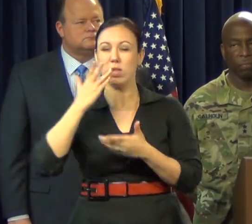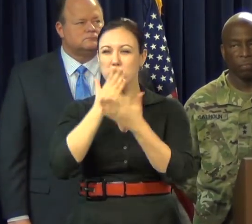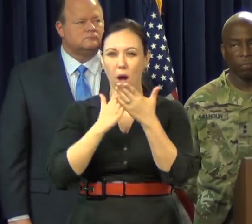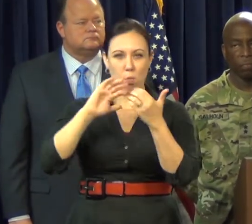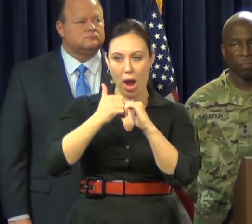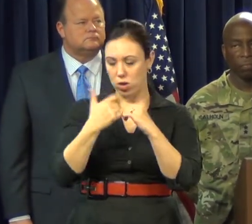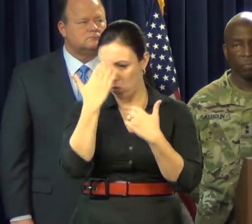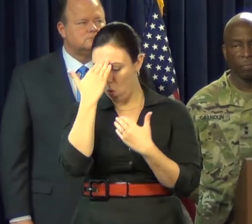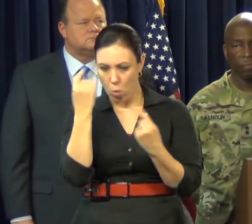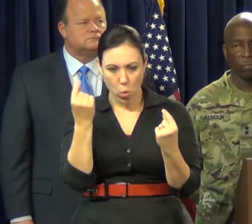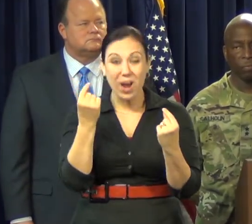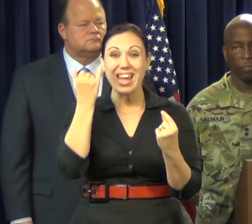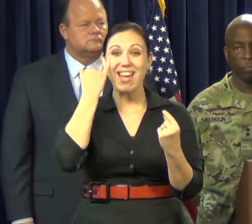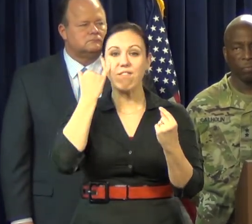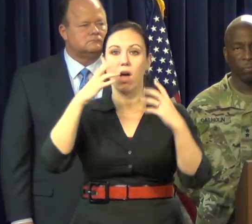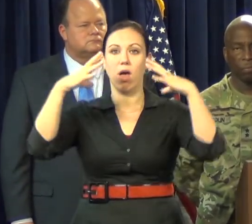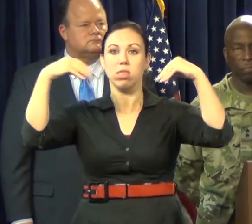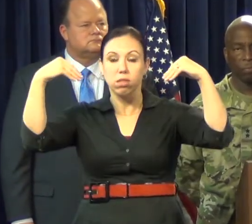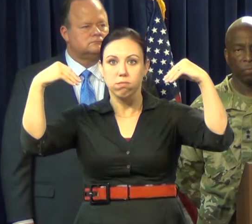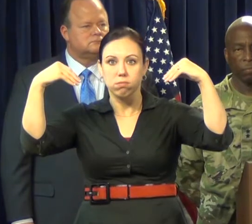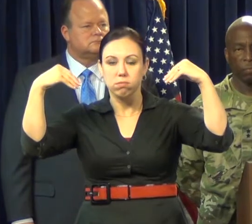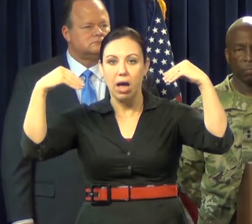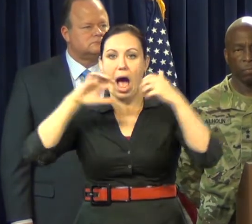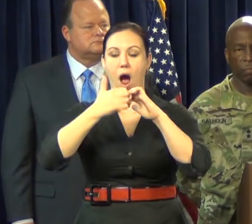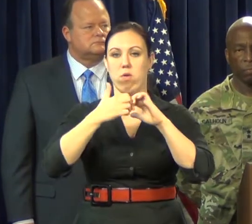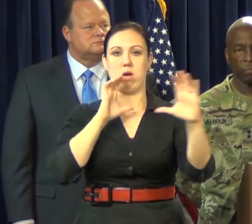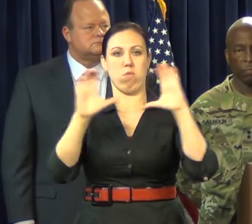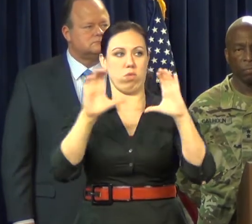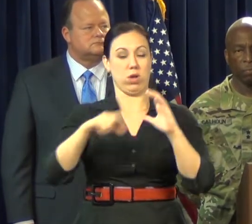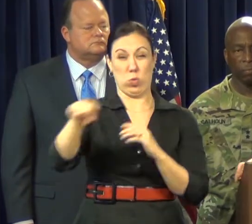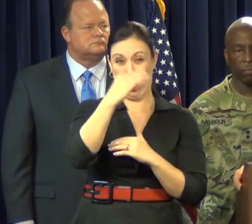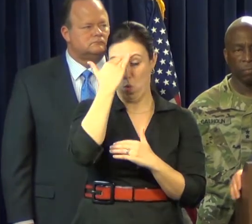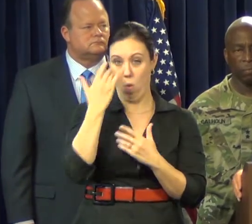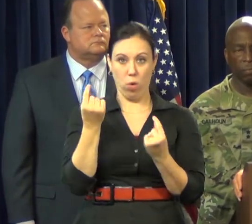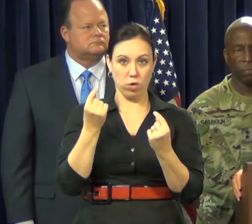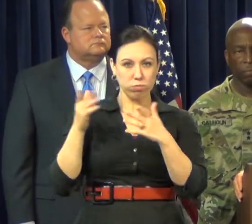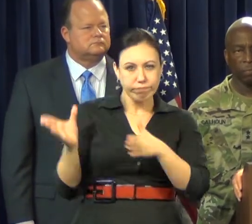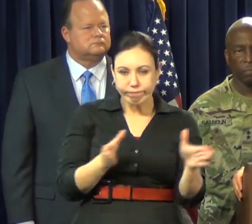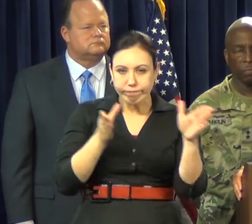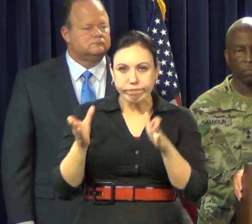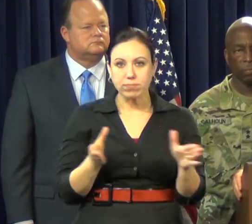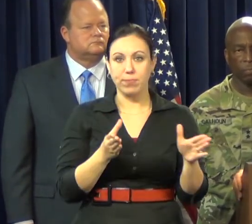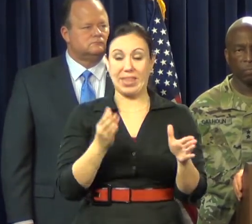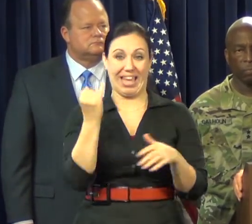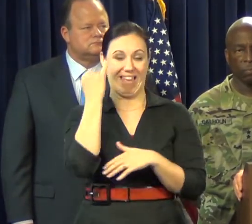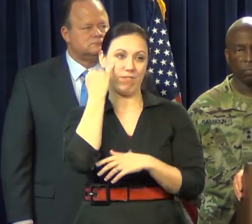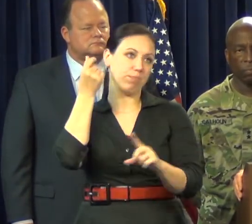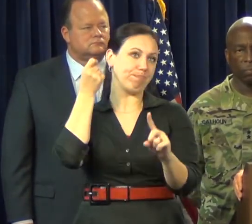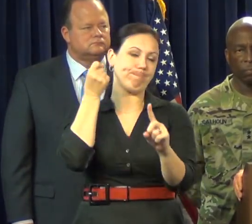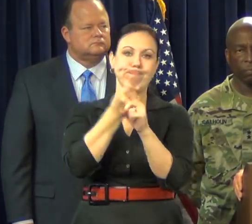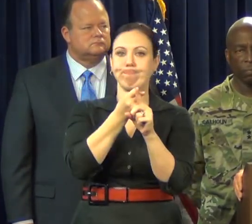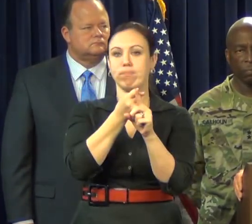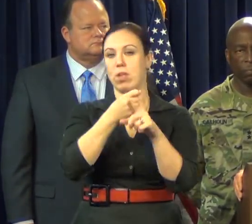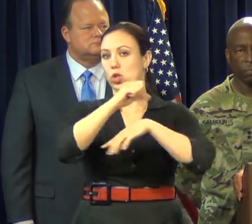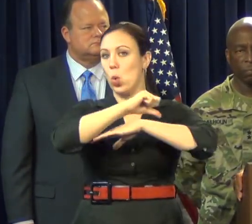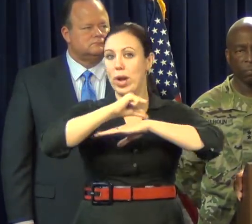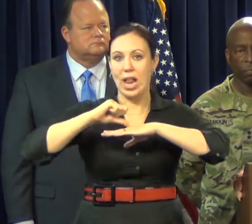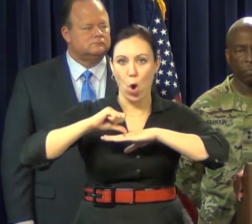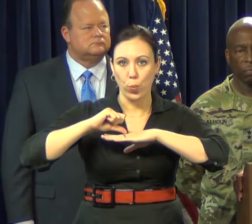we lost power that we can still communicate, so we would know and know what you should do in the case of a